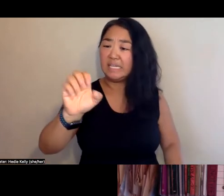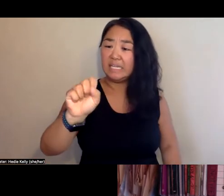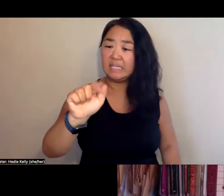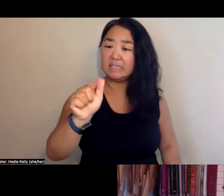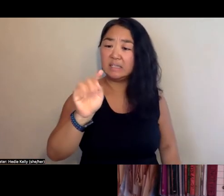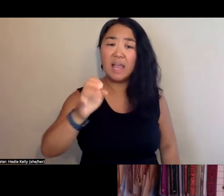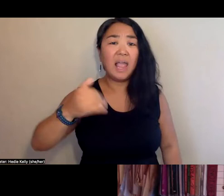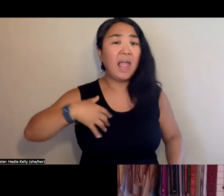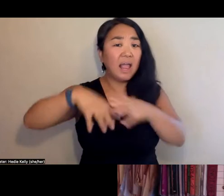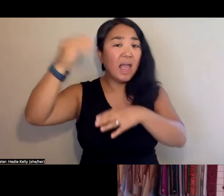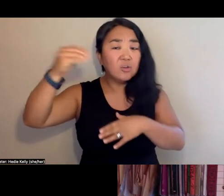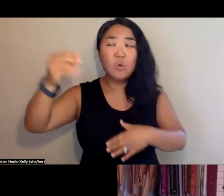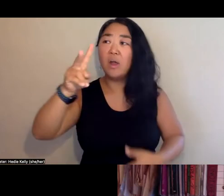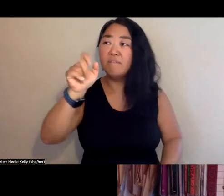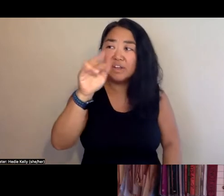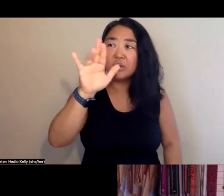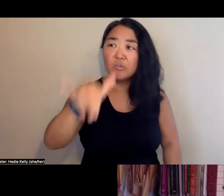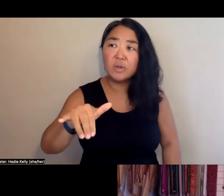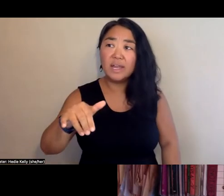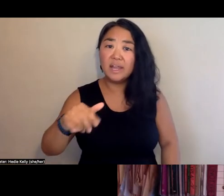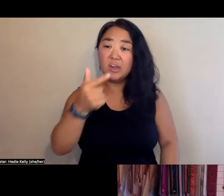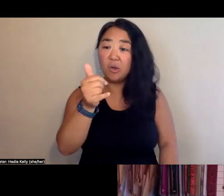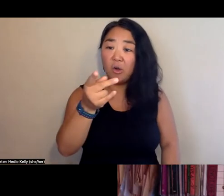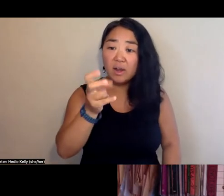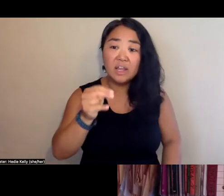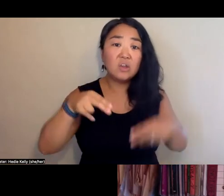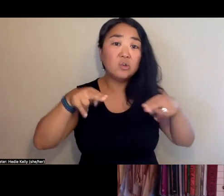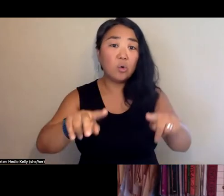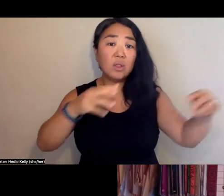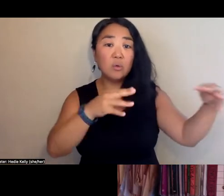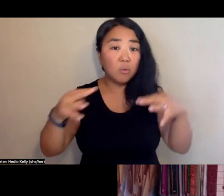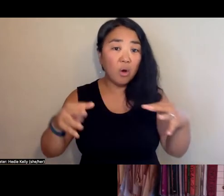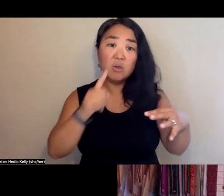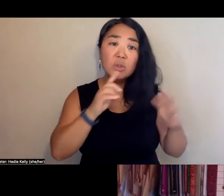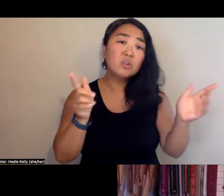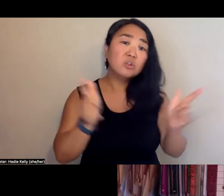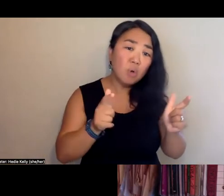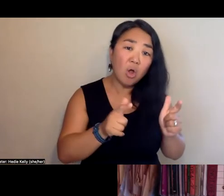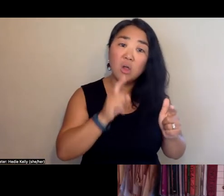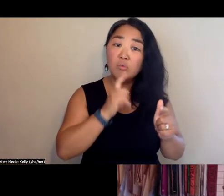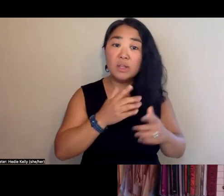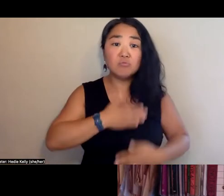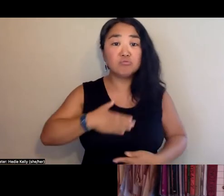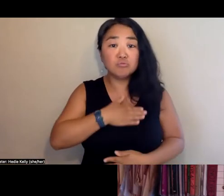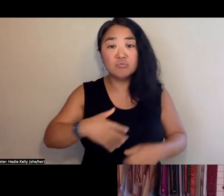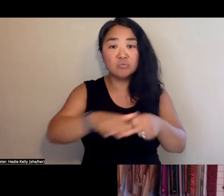There were victory gardens there during the war. And there was a baseball diamond, and it was a recreational area,